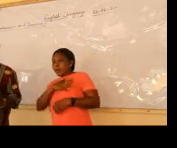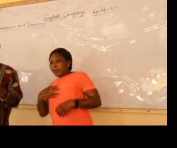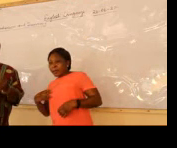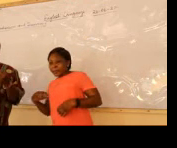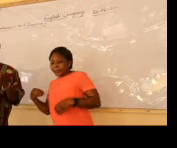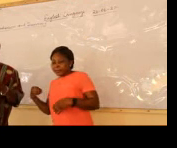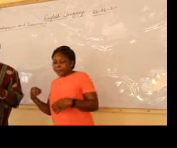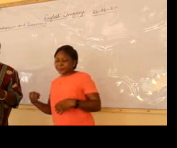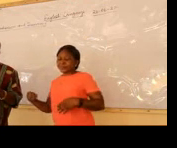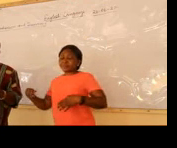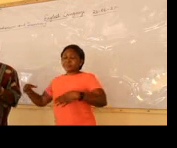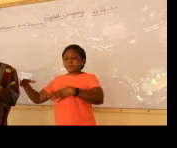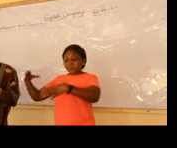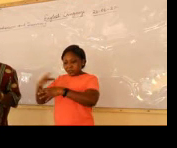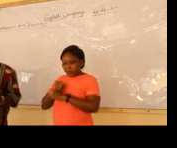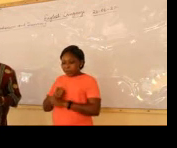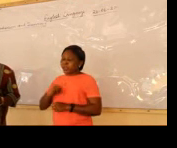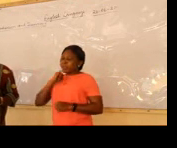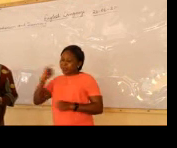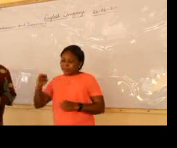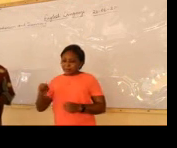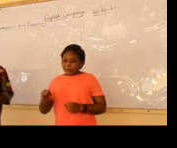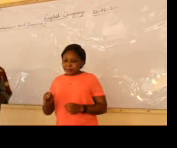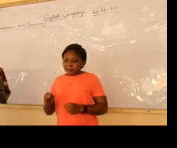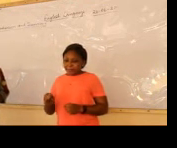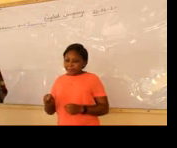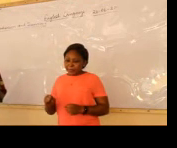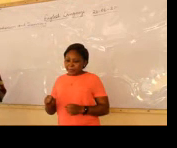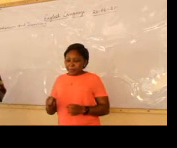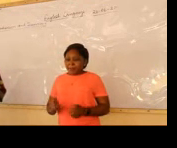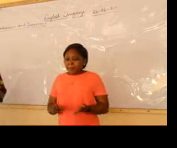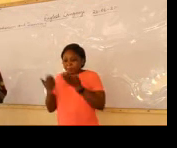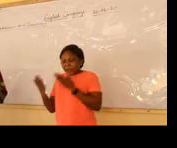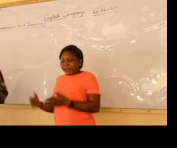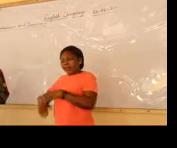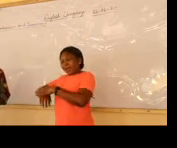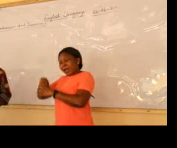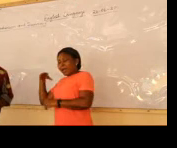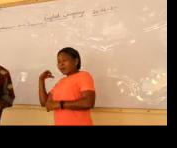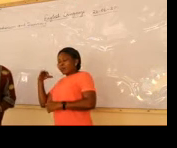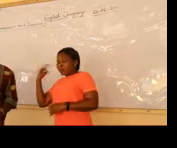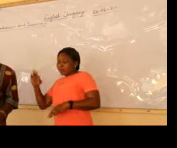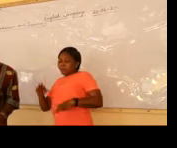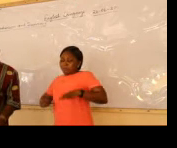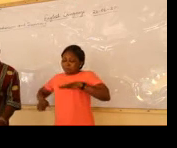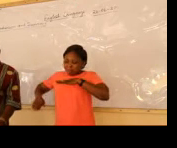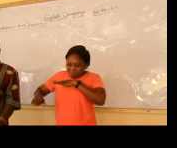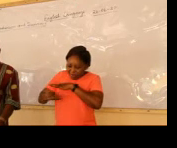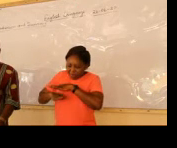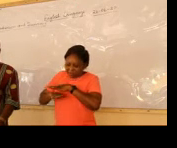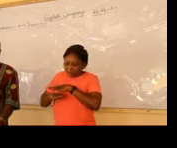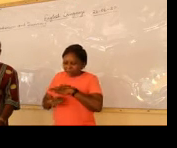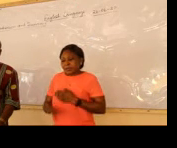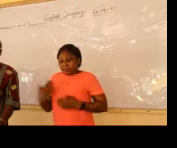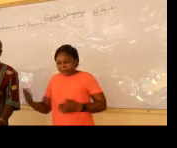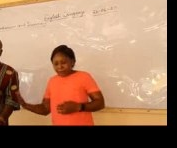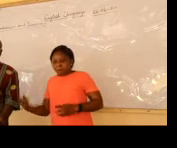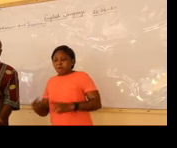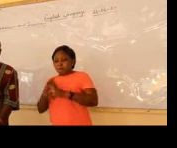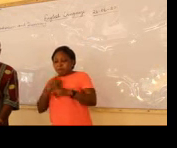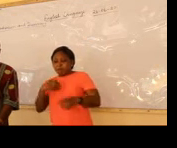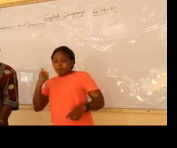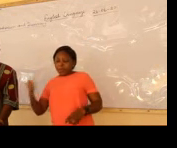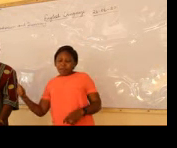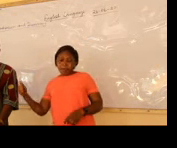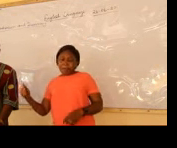extraction of basic items of information in